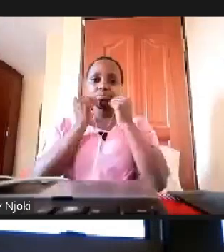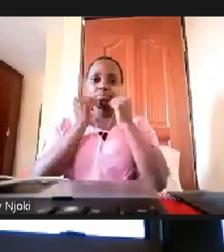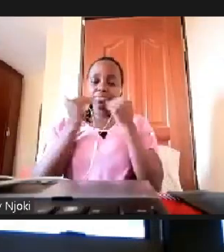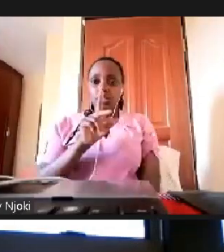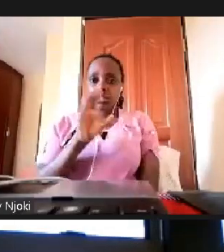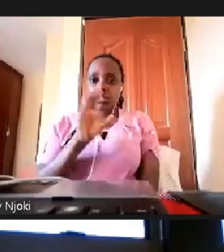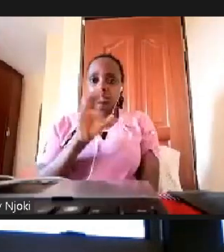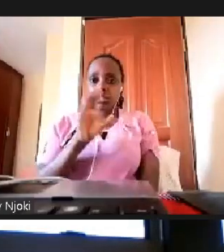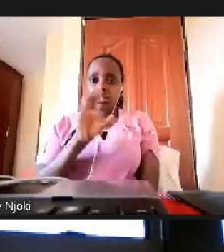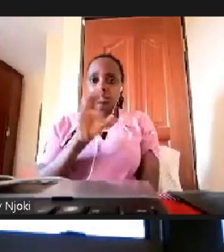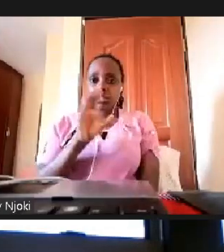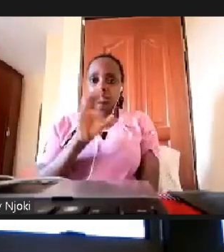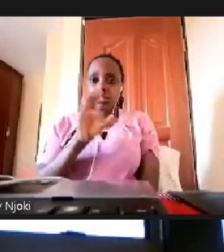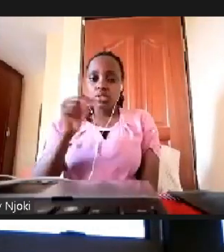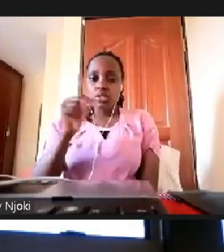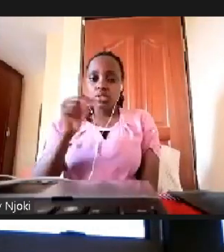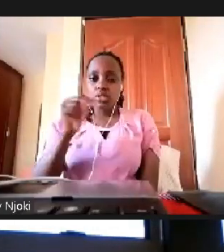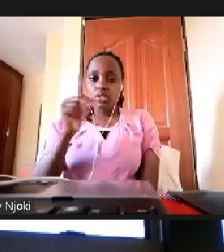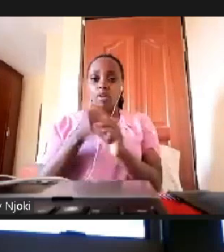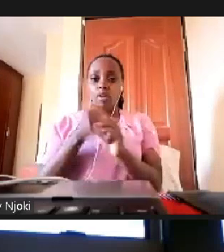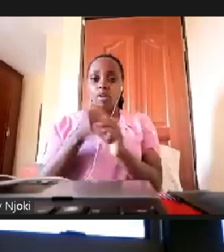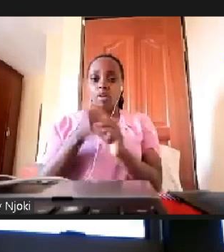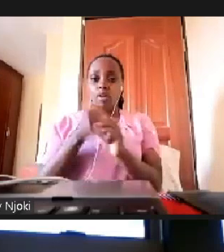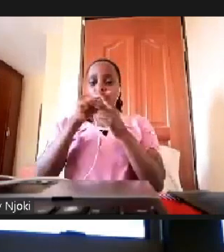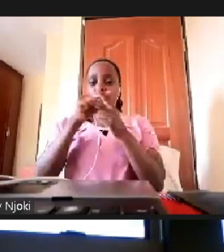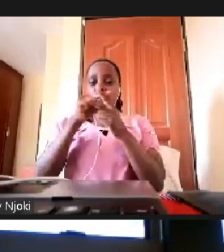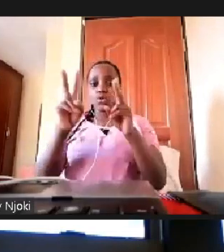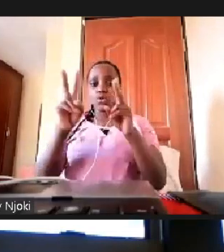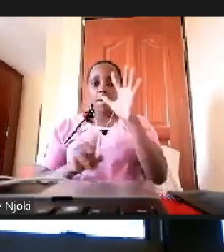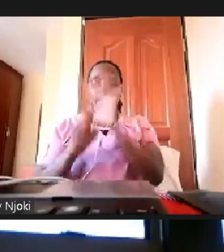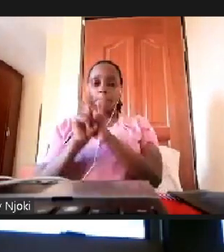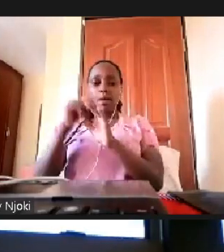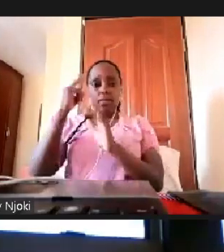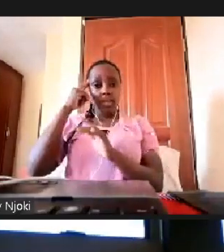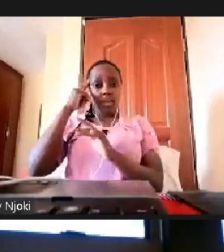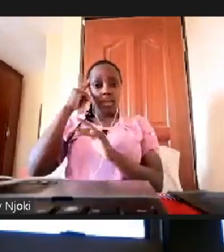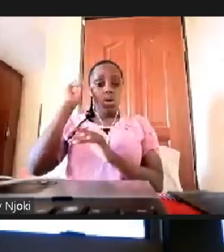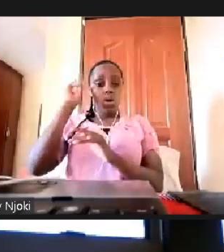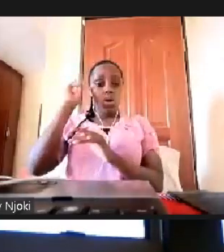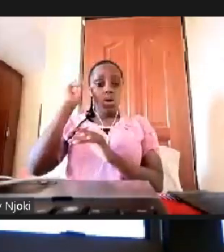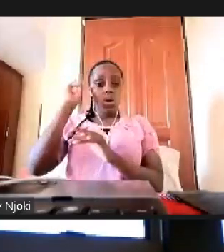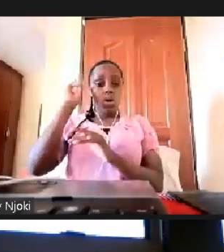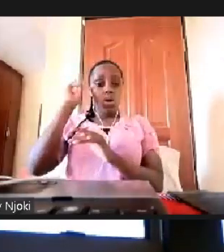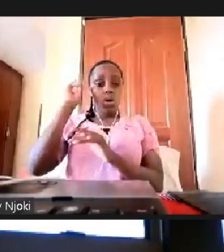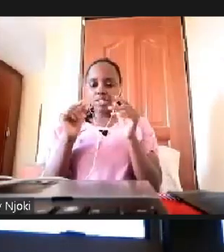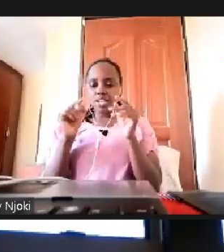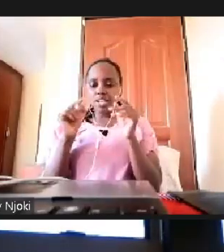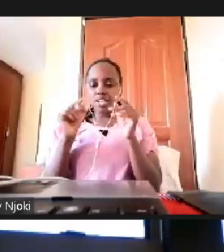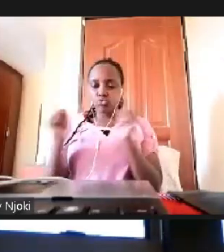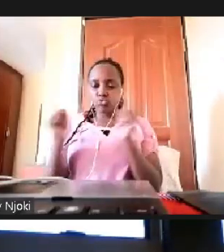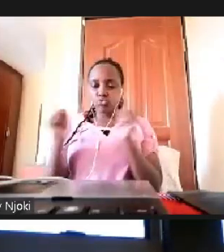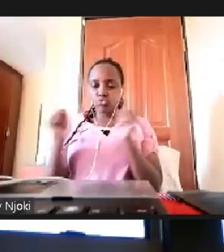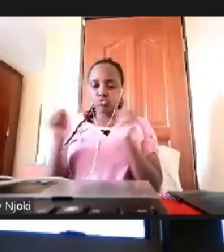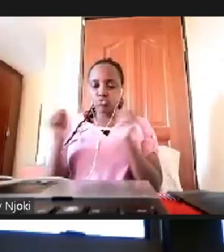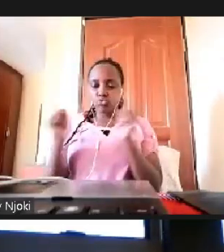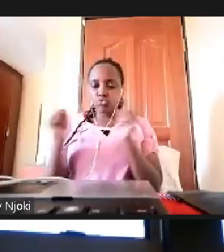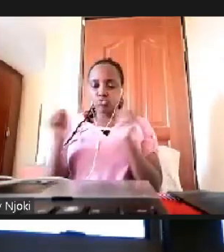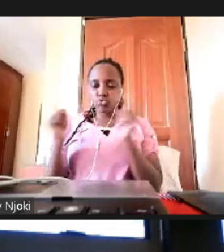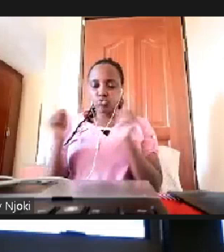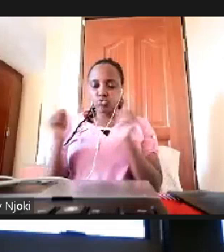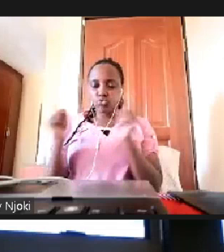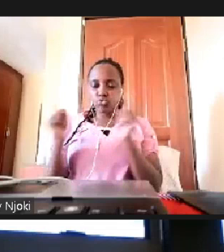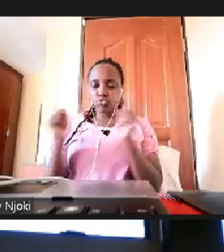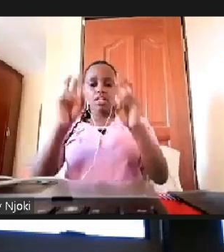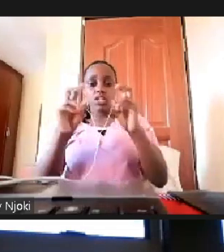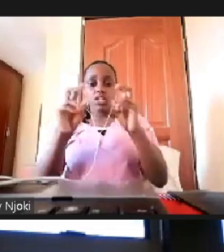think from your report, there are two issues that come out, which I think we are going to be dealing with in a very short while. First of all is the